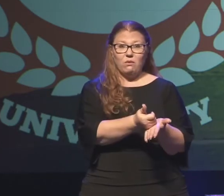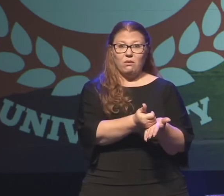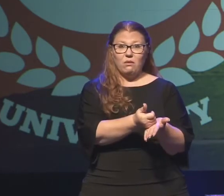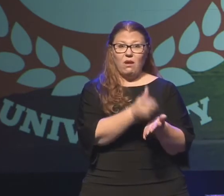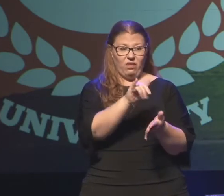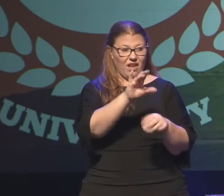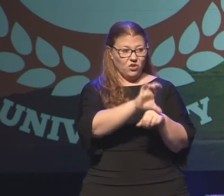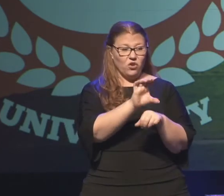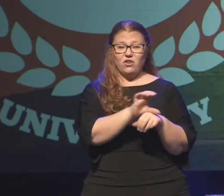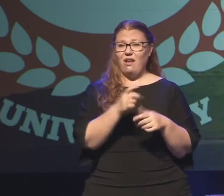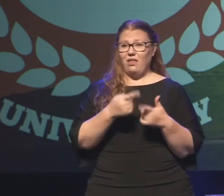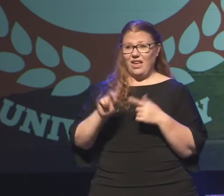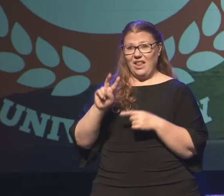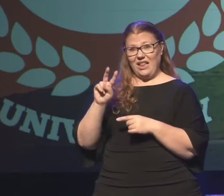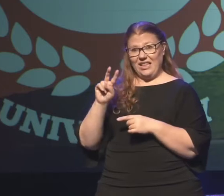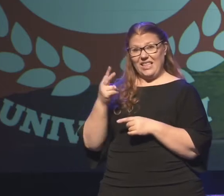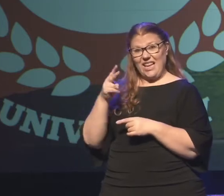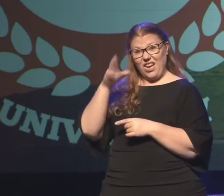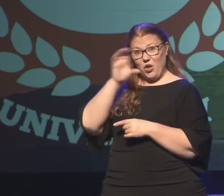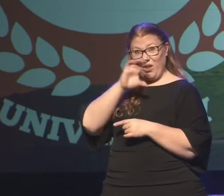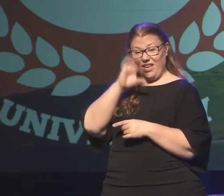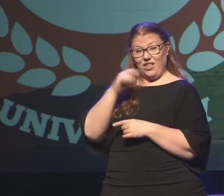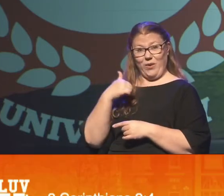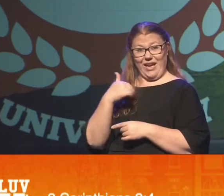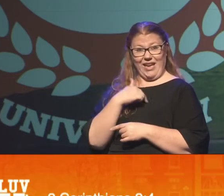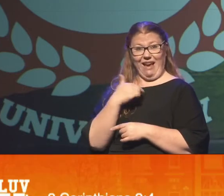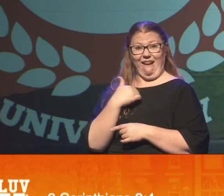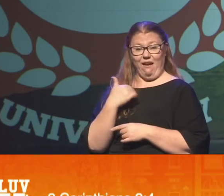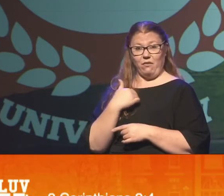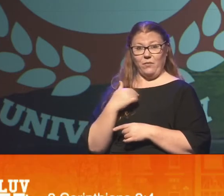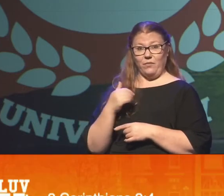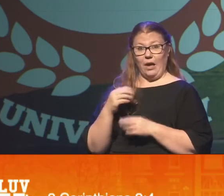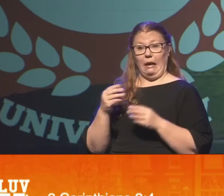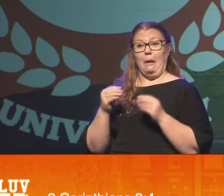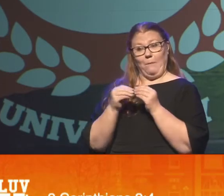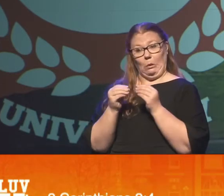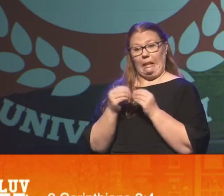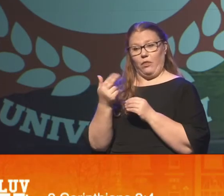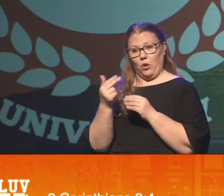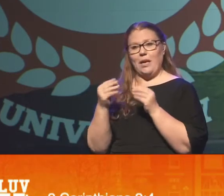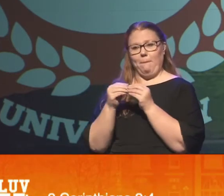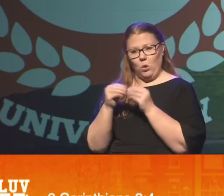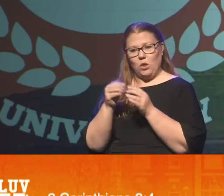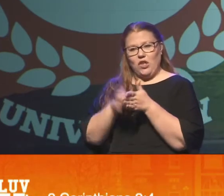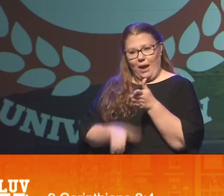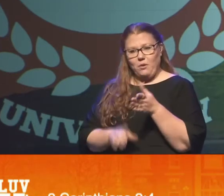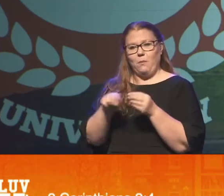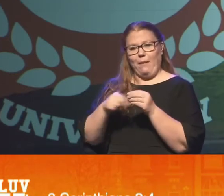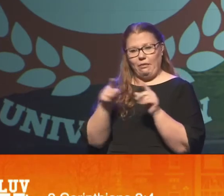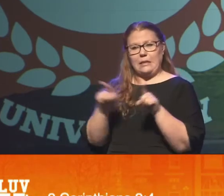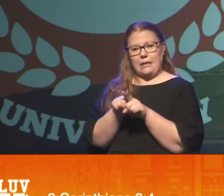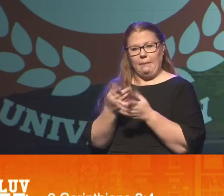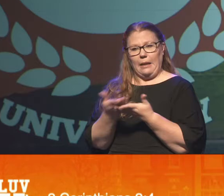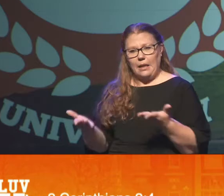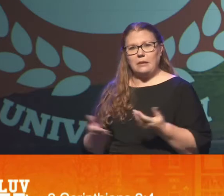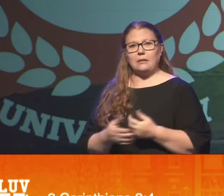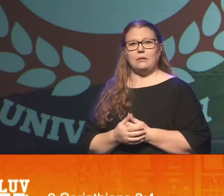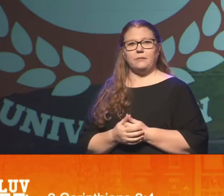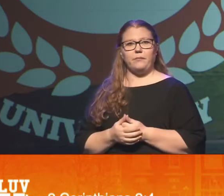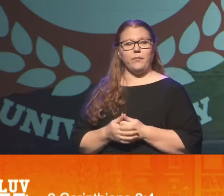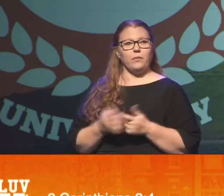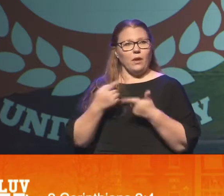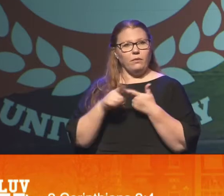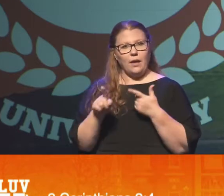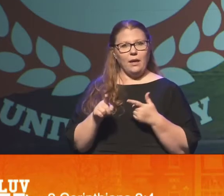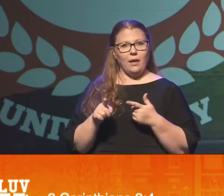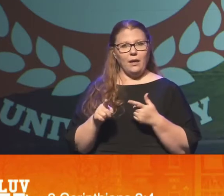then there's the second book of 2 Corinthians that we have, another 13 chapters of the same similar things. And then